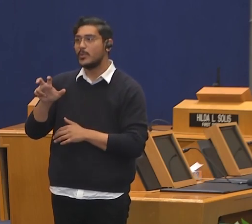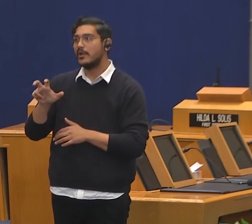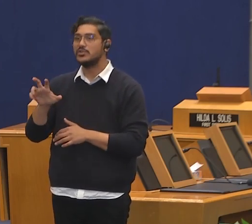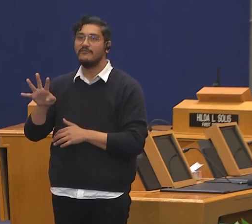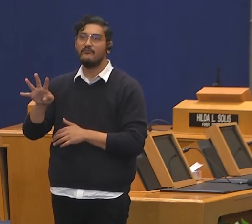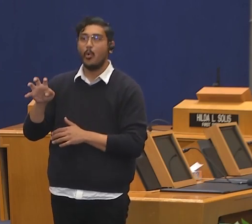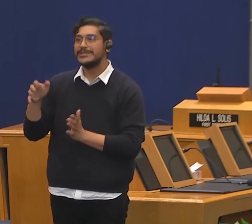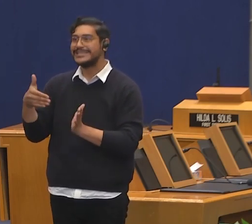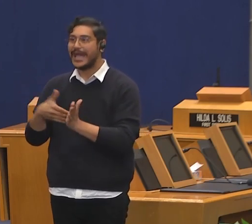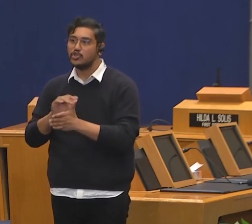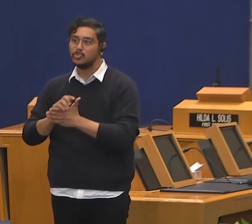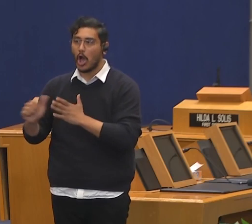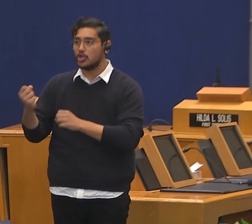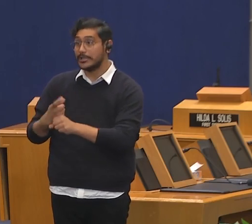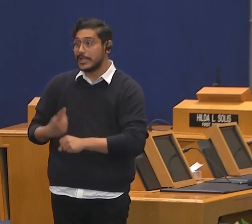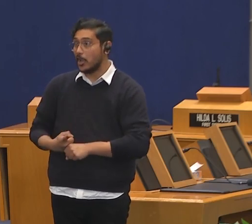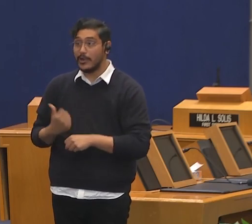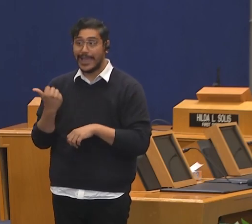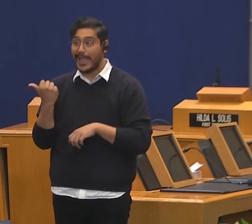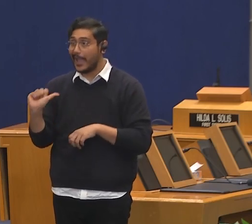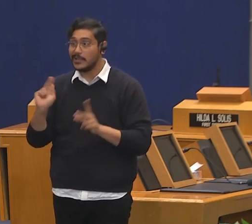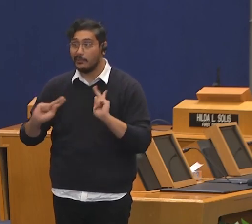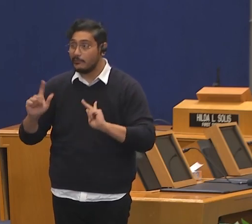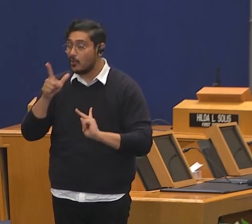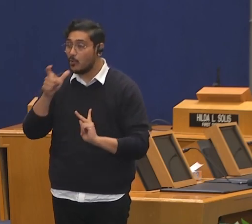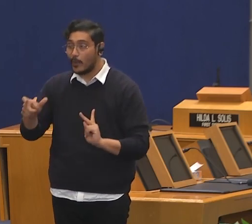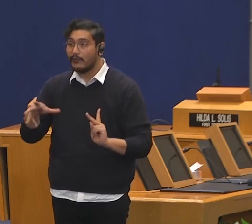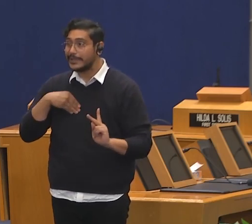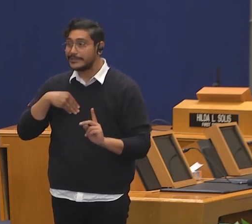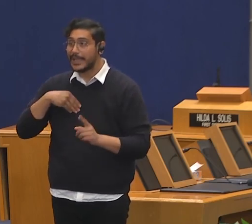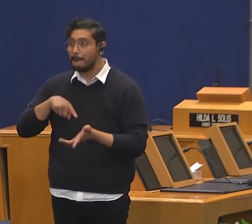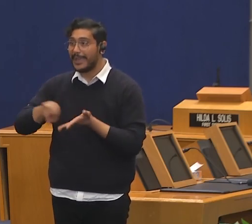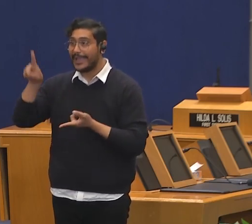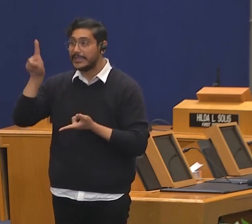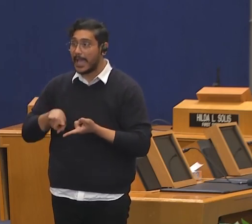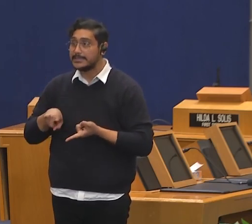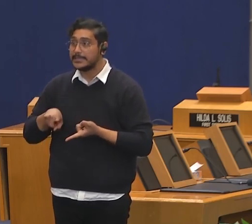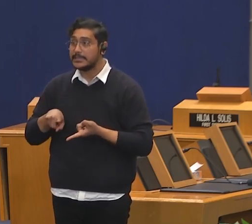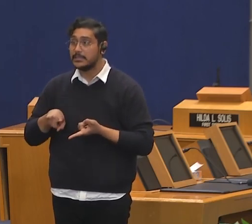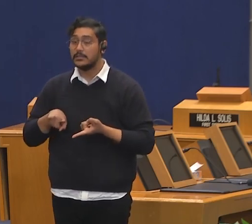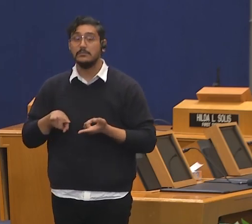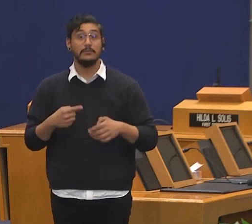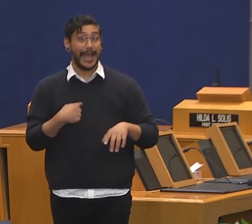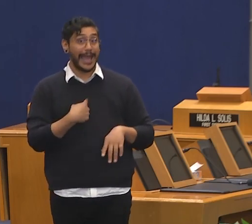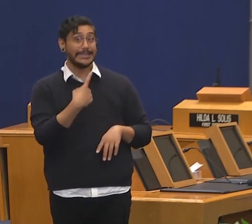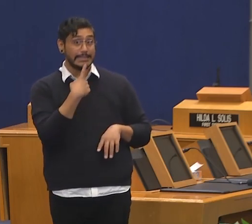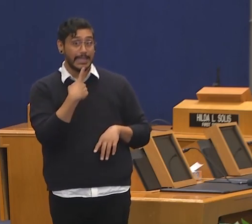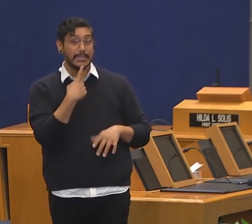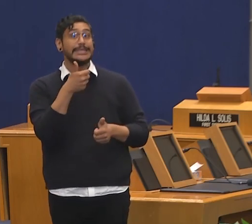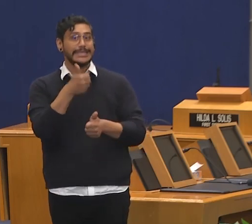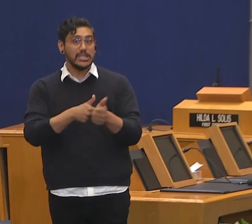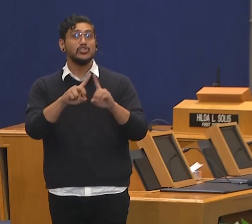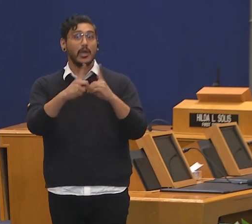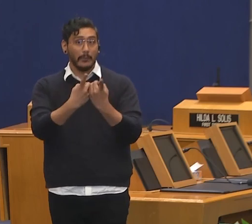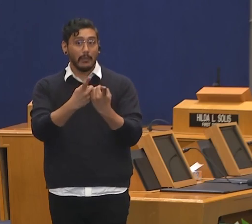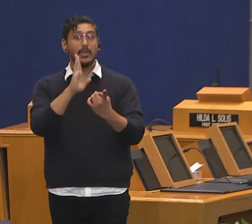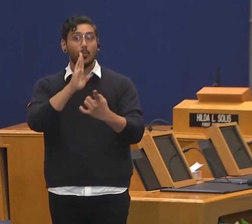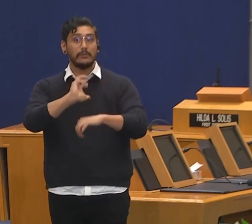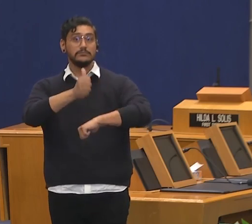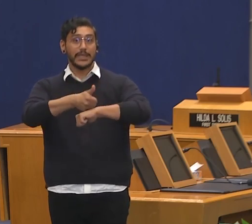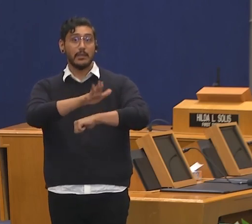a year? Are there any executives that are going to be taking voluntary pay cuts? And what I told you is that each department is going to put together their